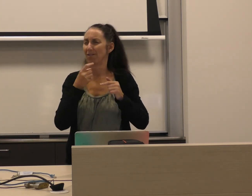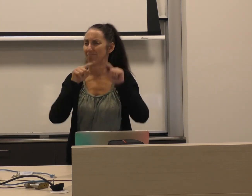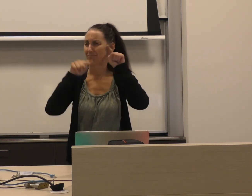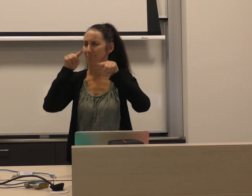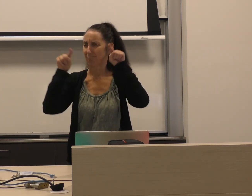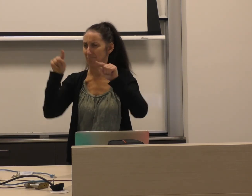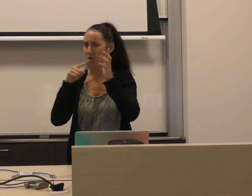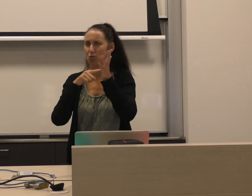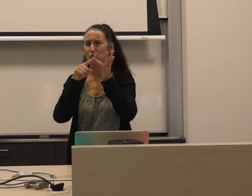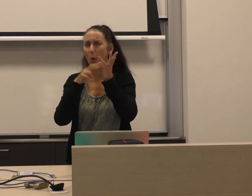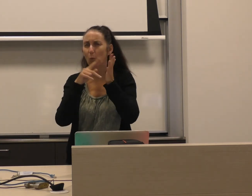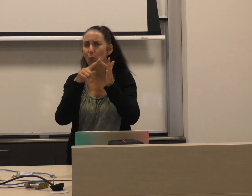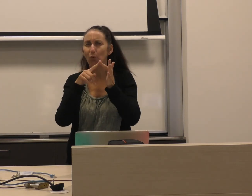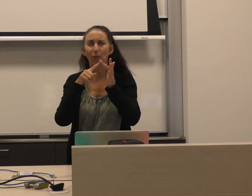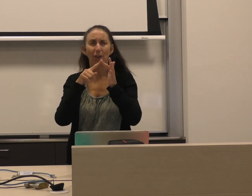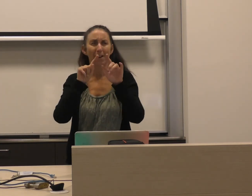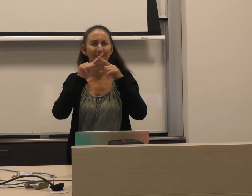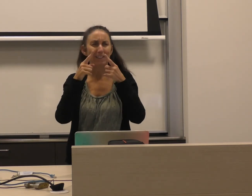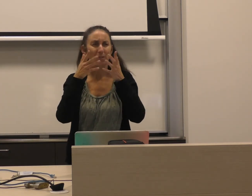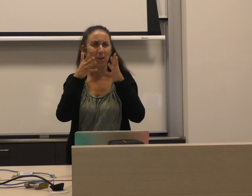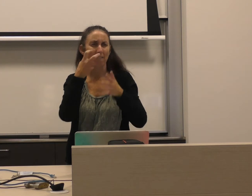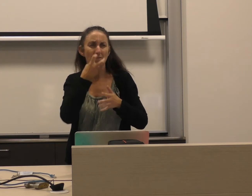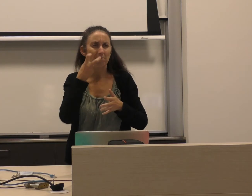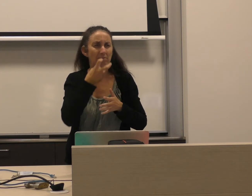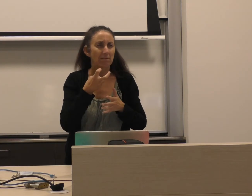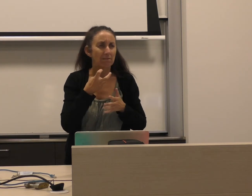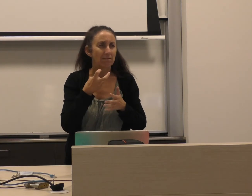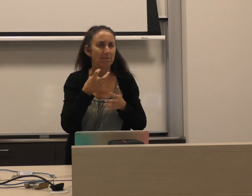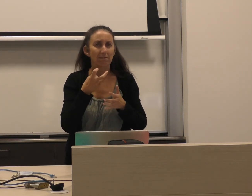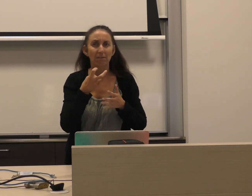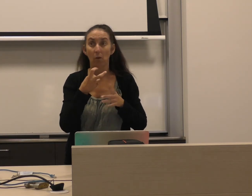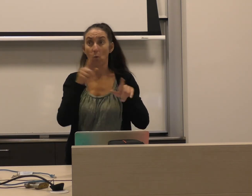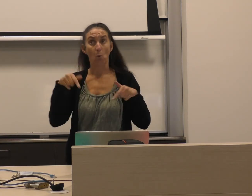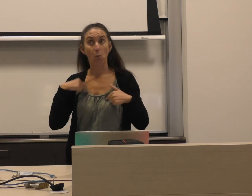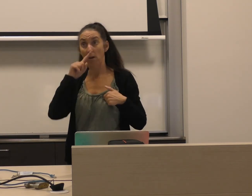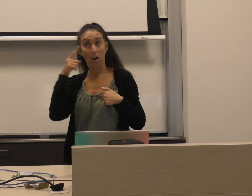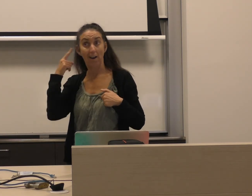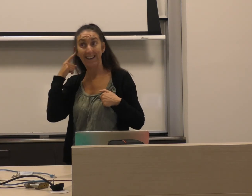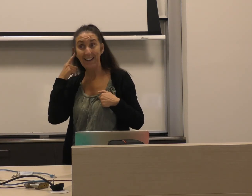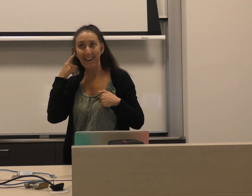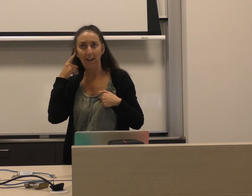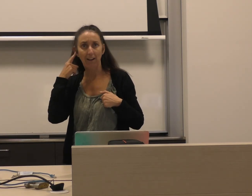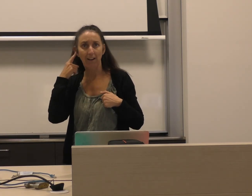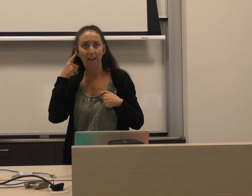You might have to use a different tone of voice when you're speaking English to get the